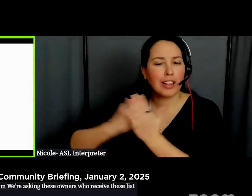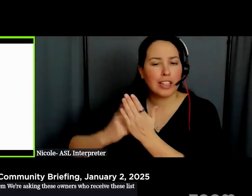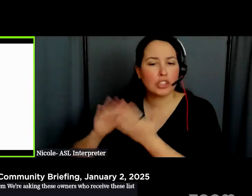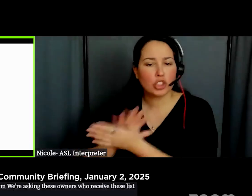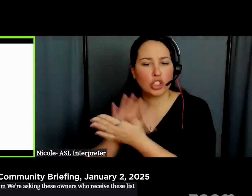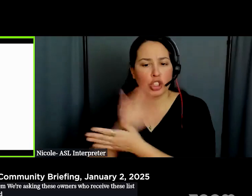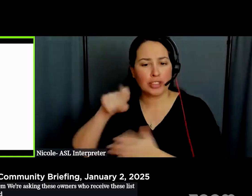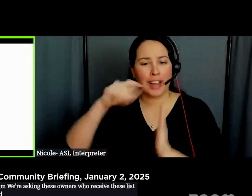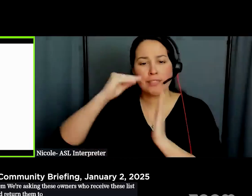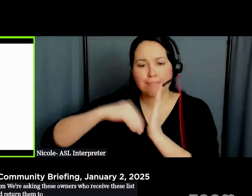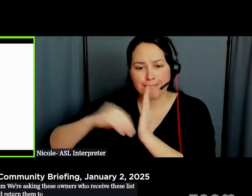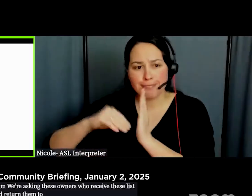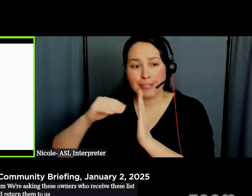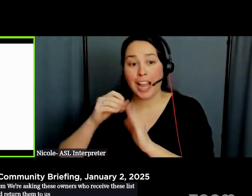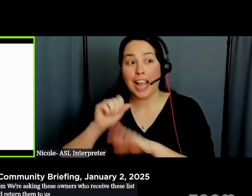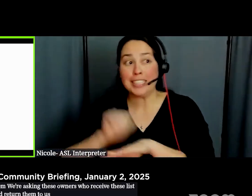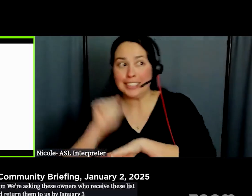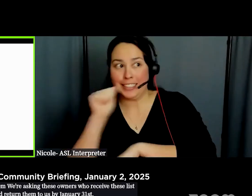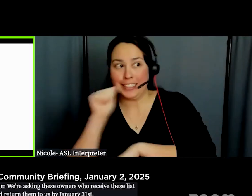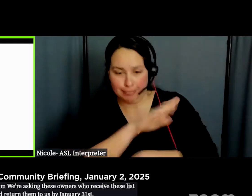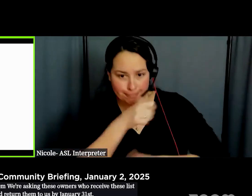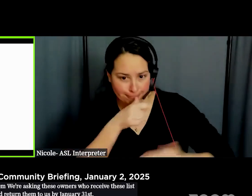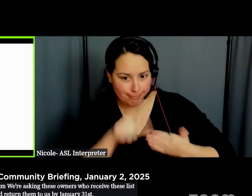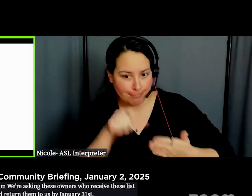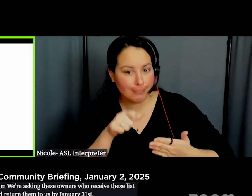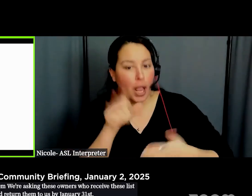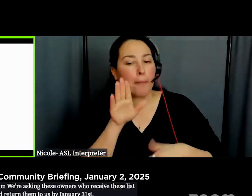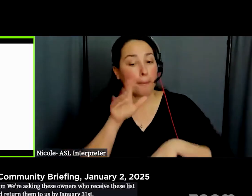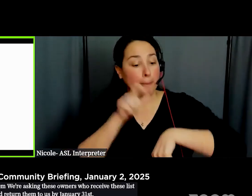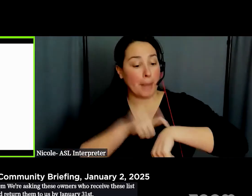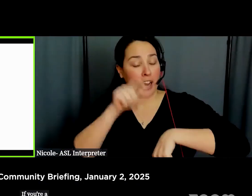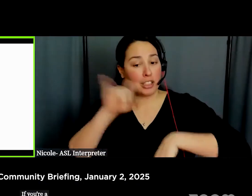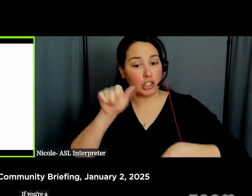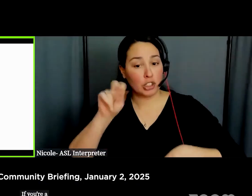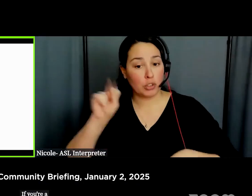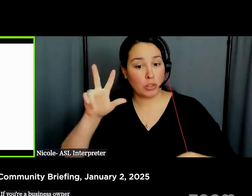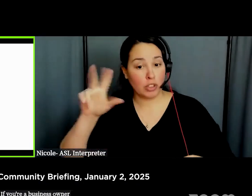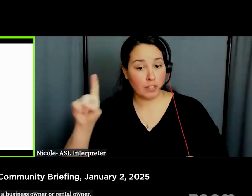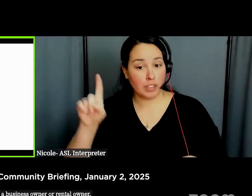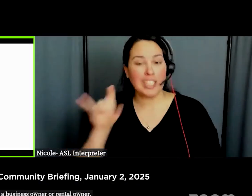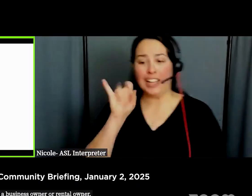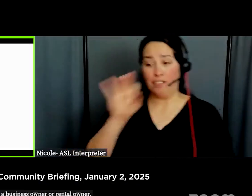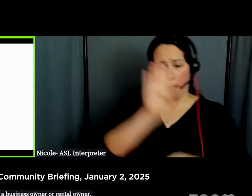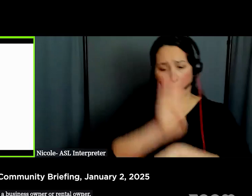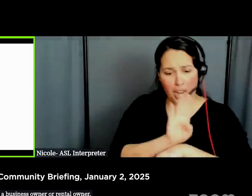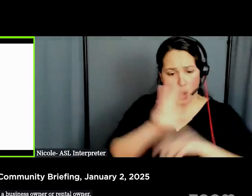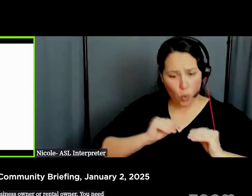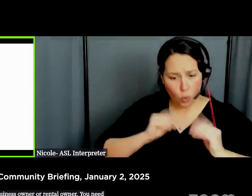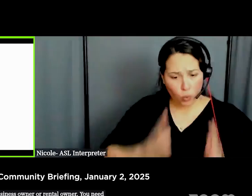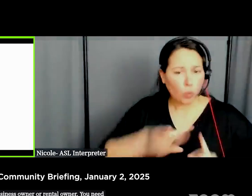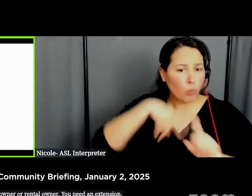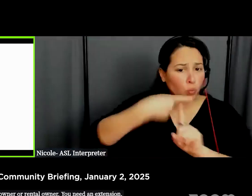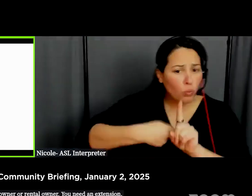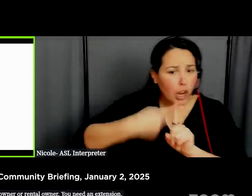them to us by January 31st. If you're a business owner or rental owner and need an extension